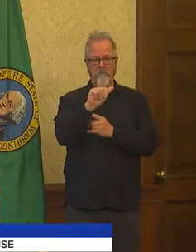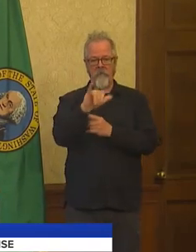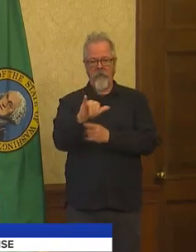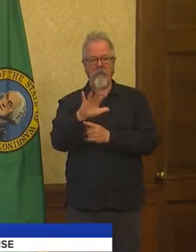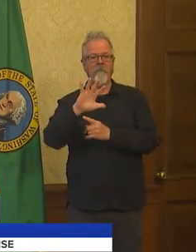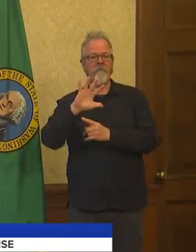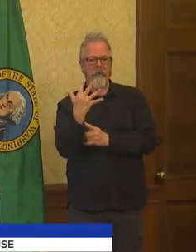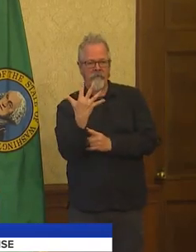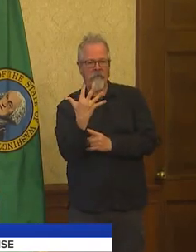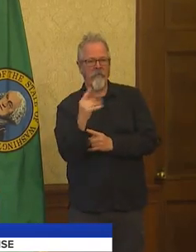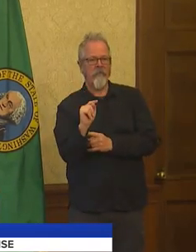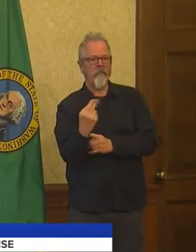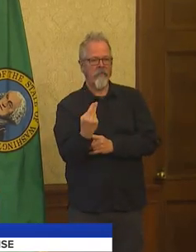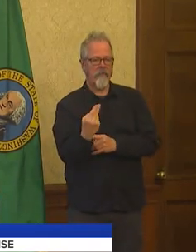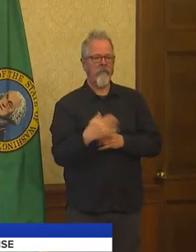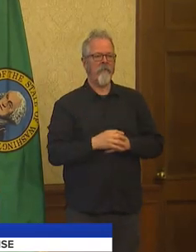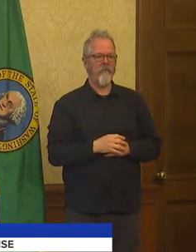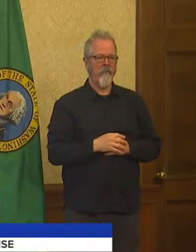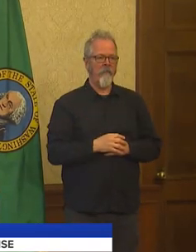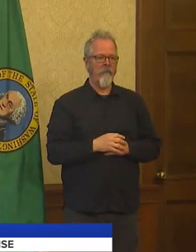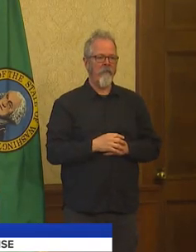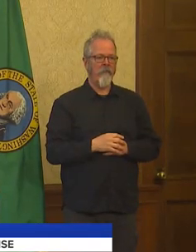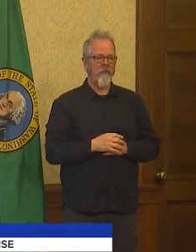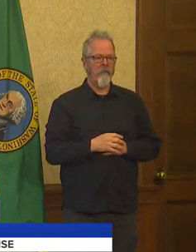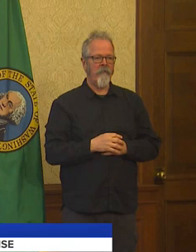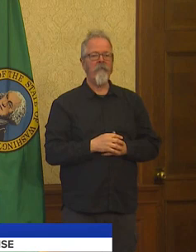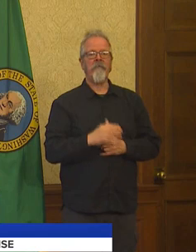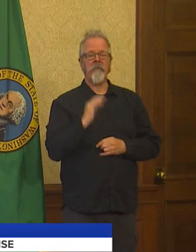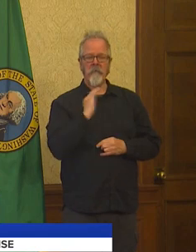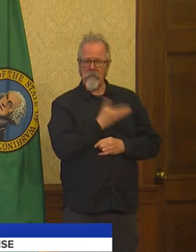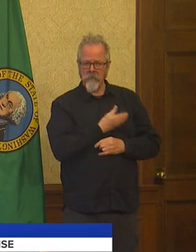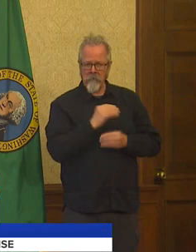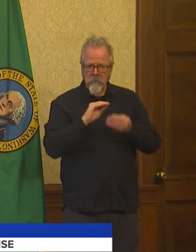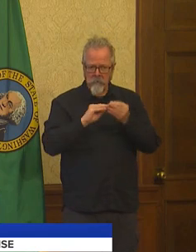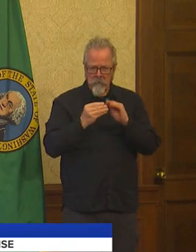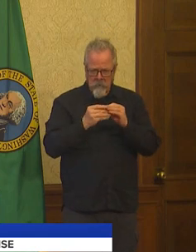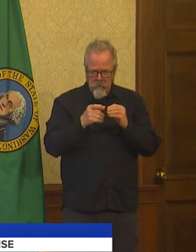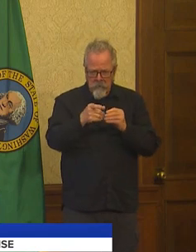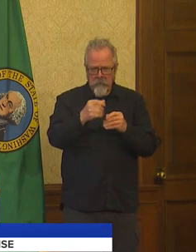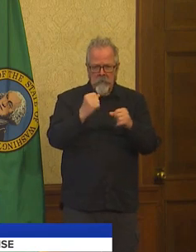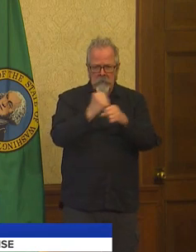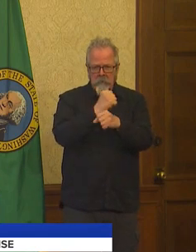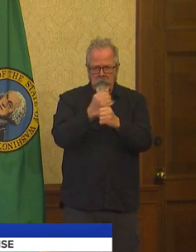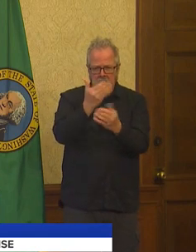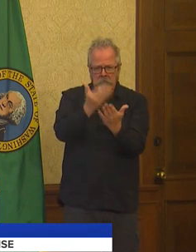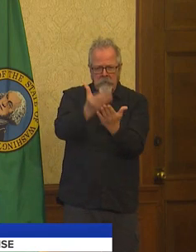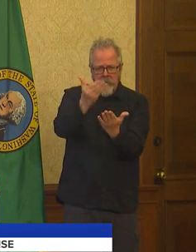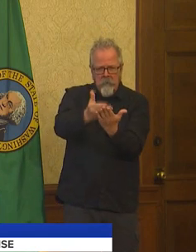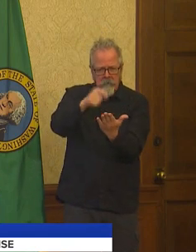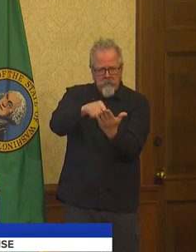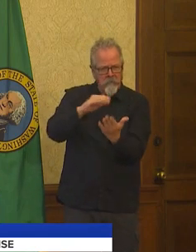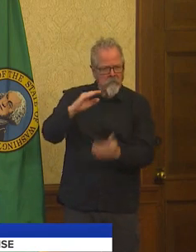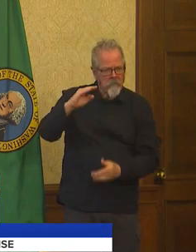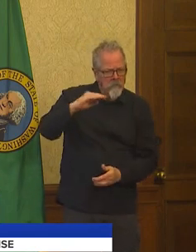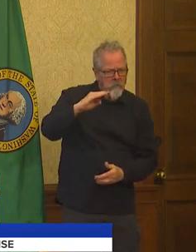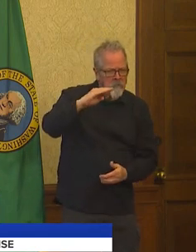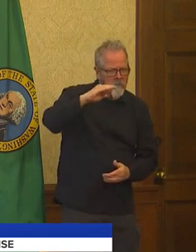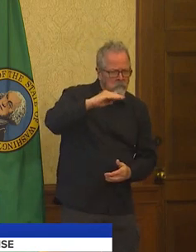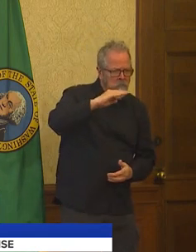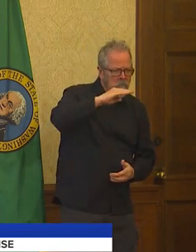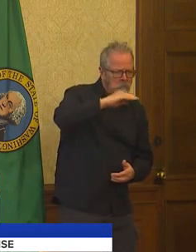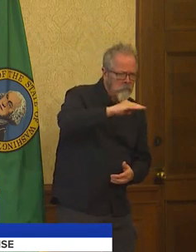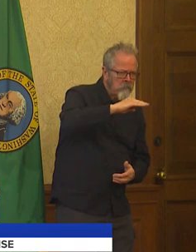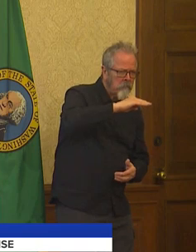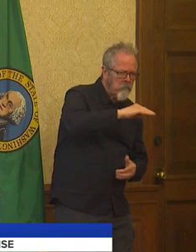can enjoy the outdoors again. This is a data-driven decision. It is